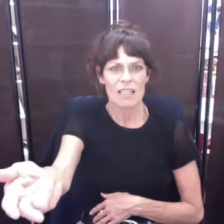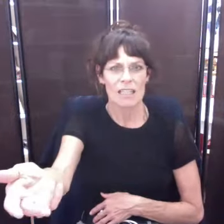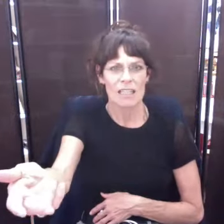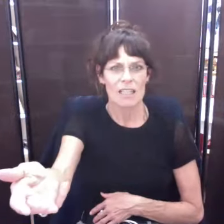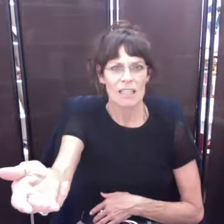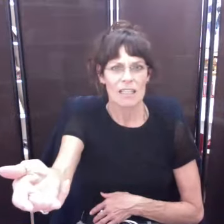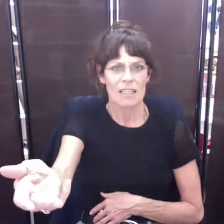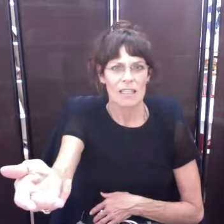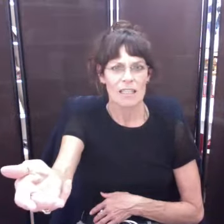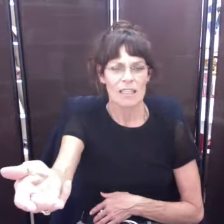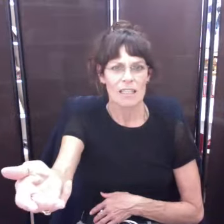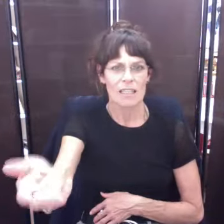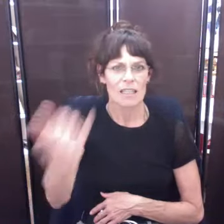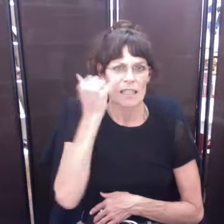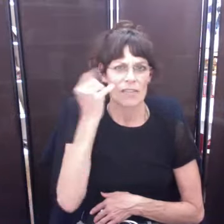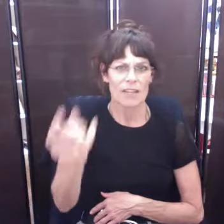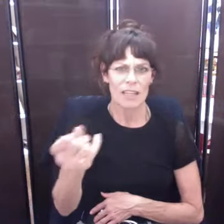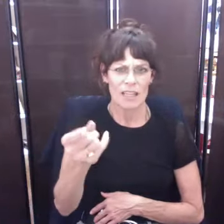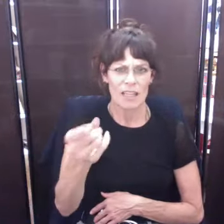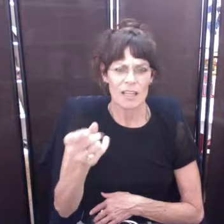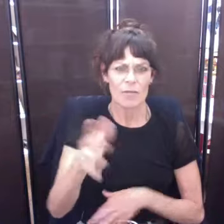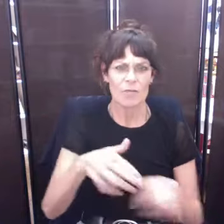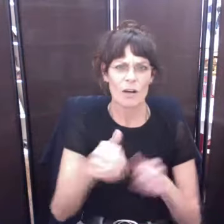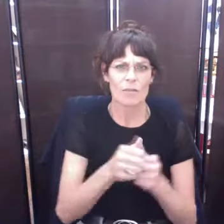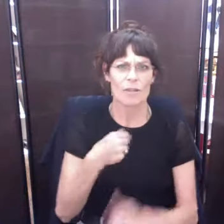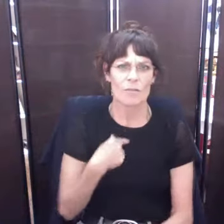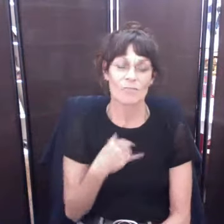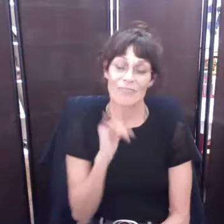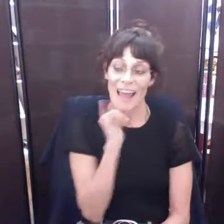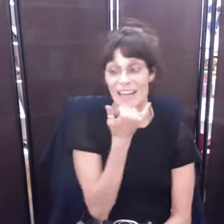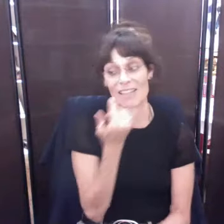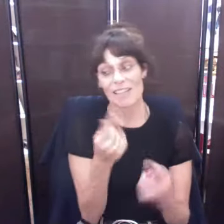And, you know, if he would have walked with me, he would have said, Tina, accidents happen.